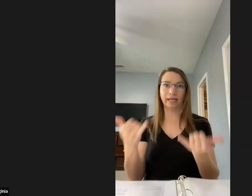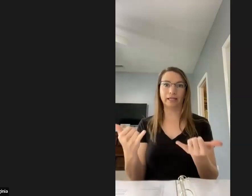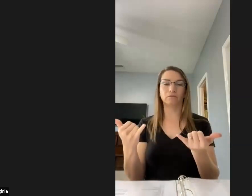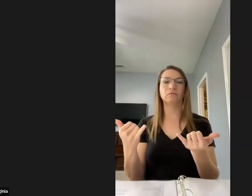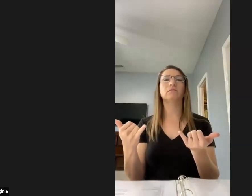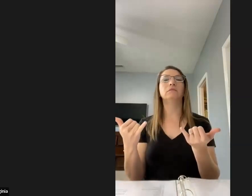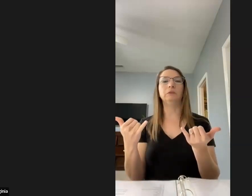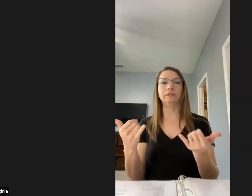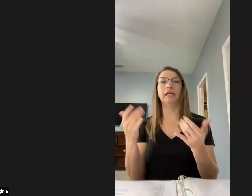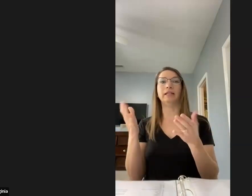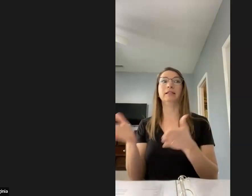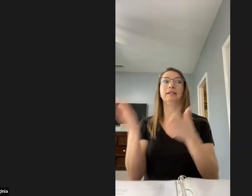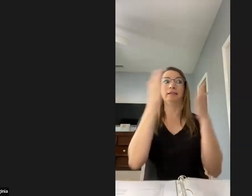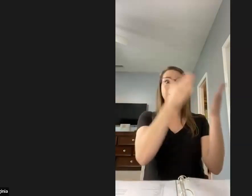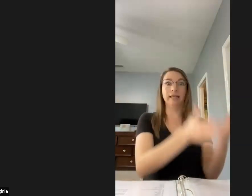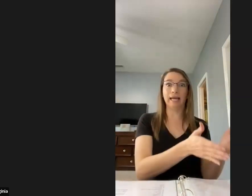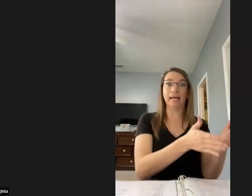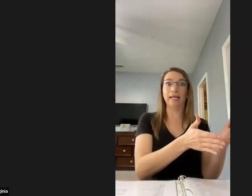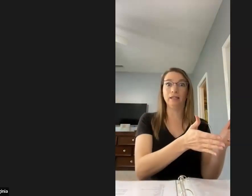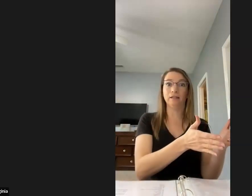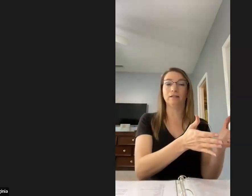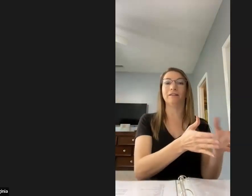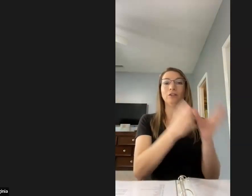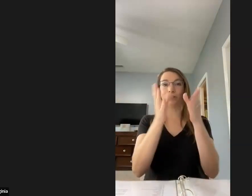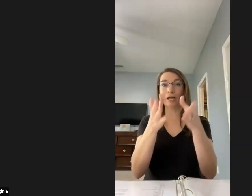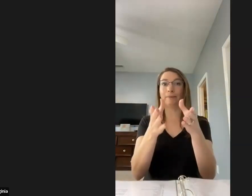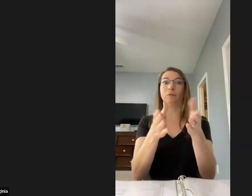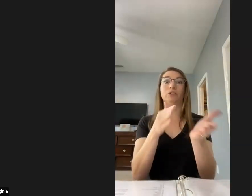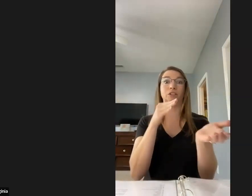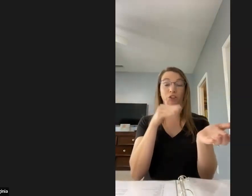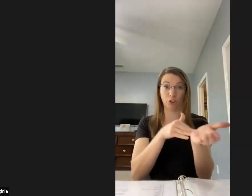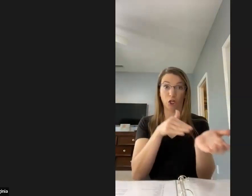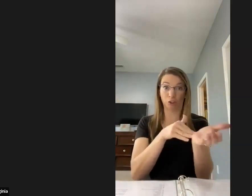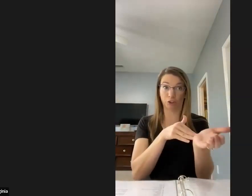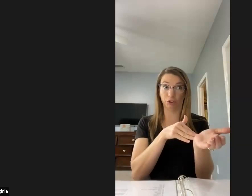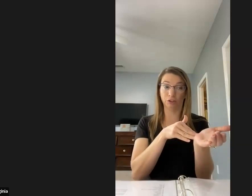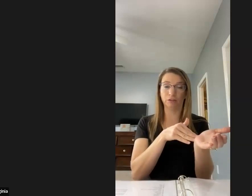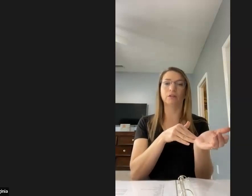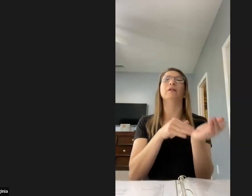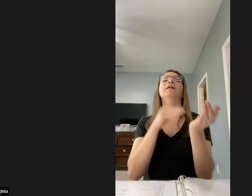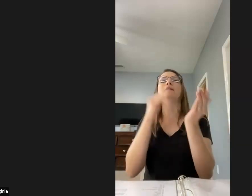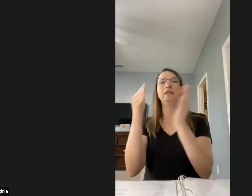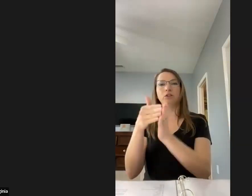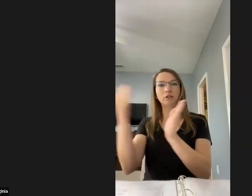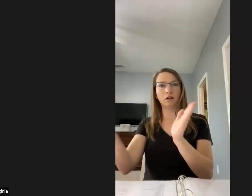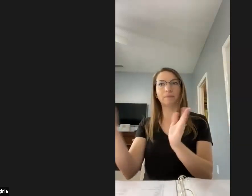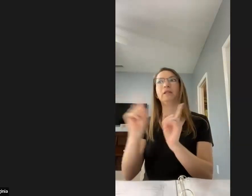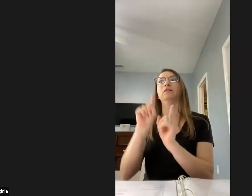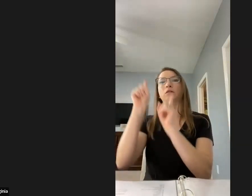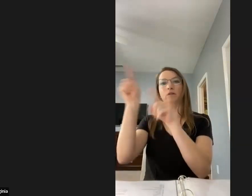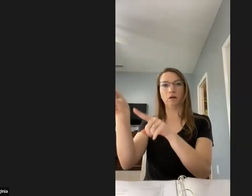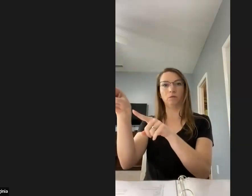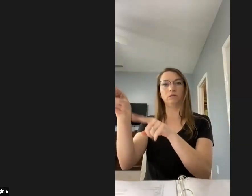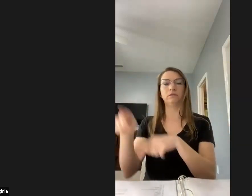today. You assign today, then your topic, which is doctor, then your comment, go.